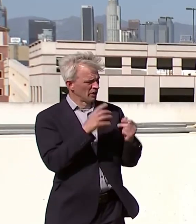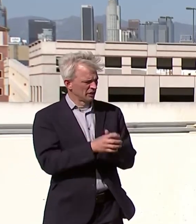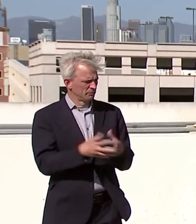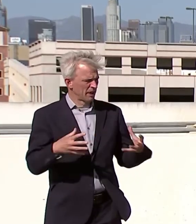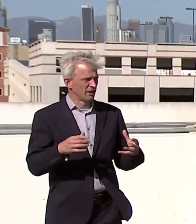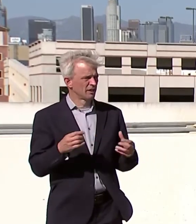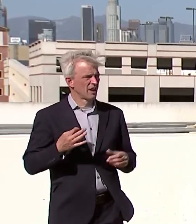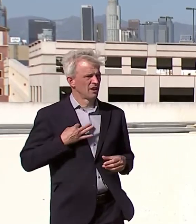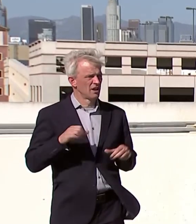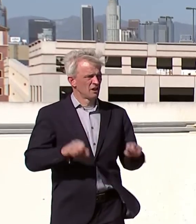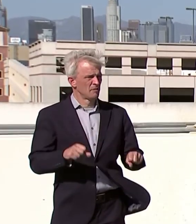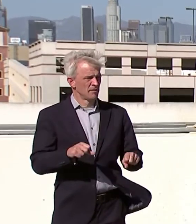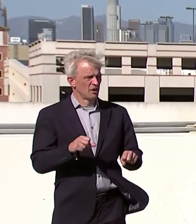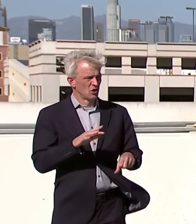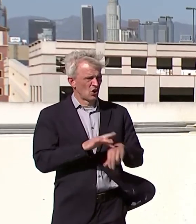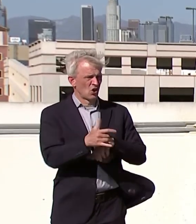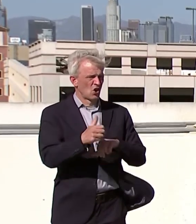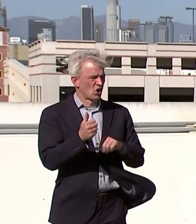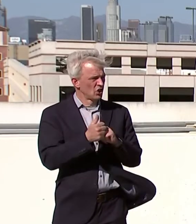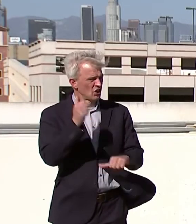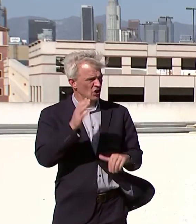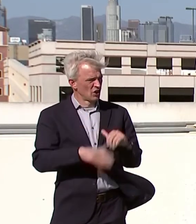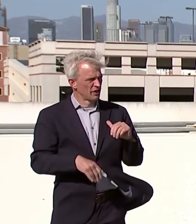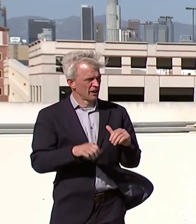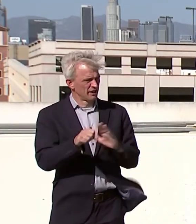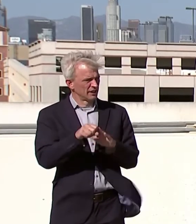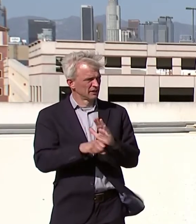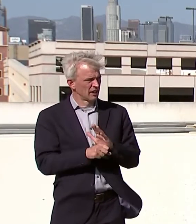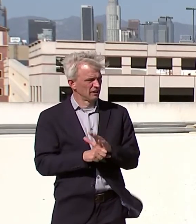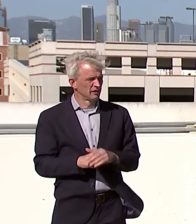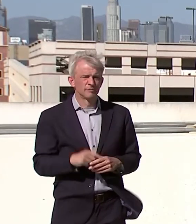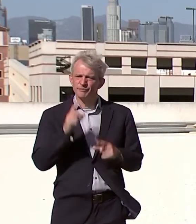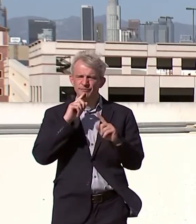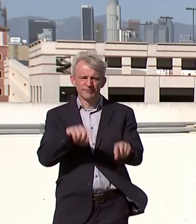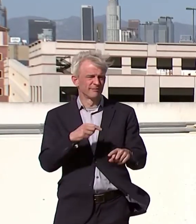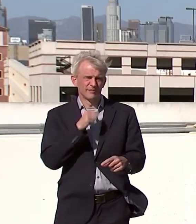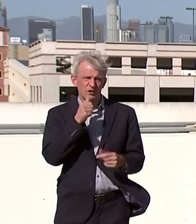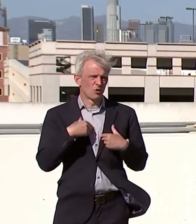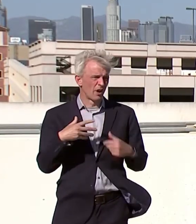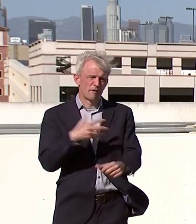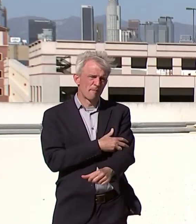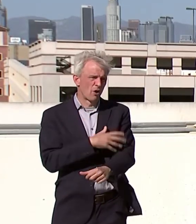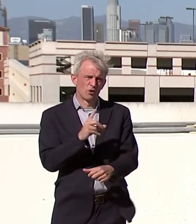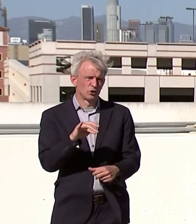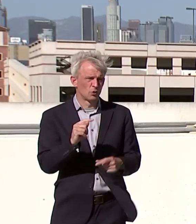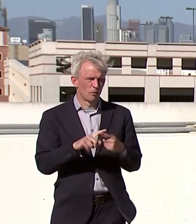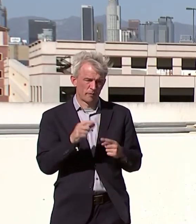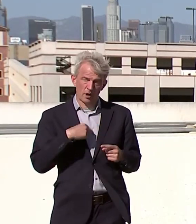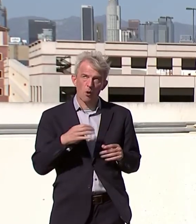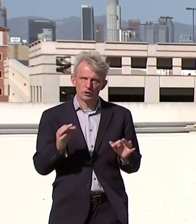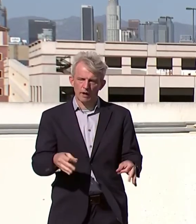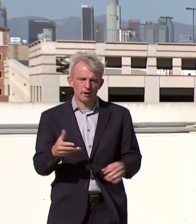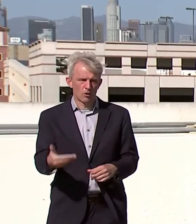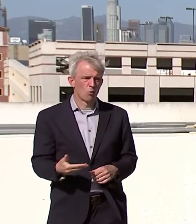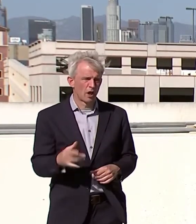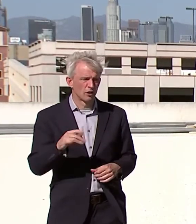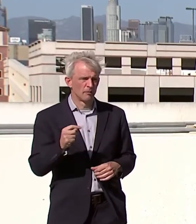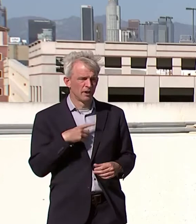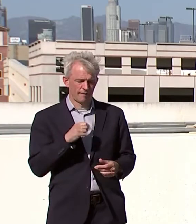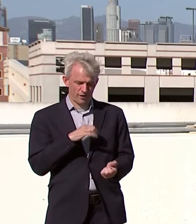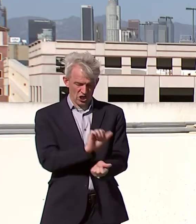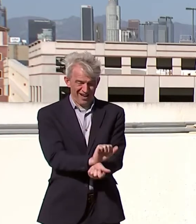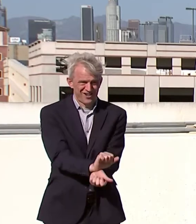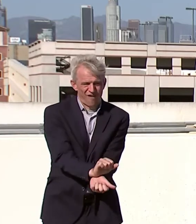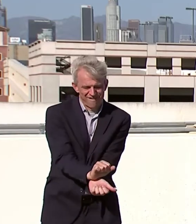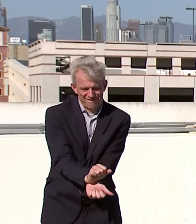in LA earlier than what the state is planning for? I don't have the power to do that, but I certainly would welcome it. As I've said, take the handcuffs off.